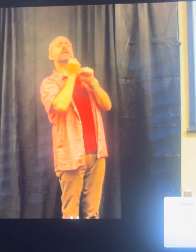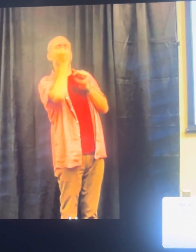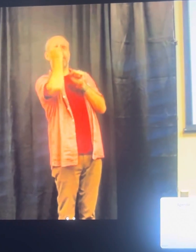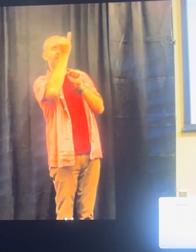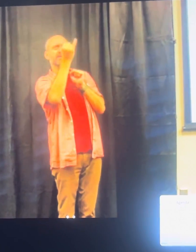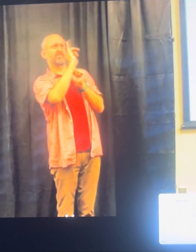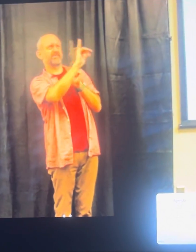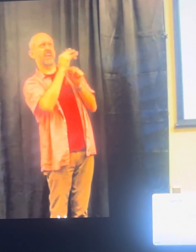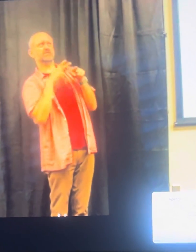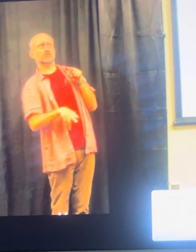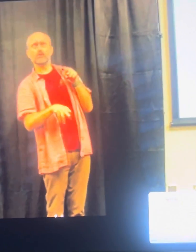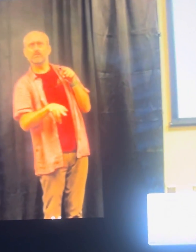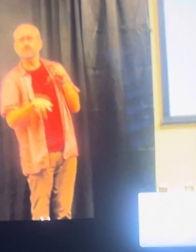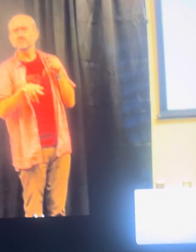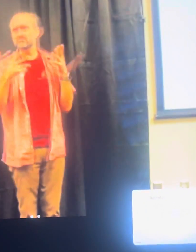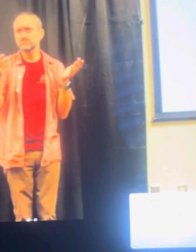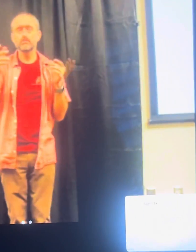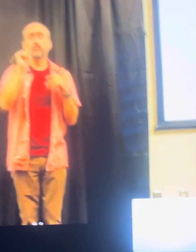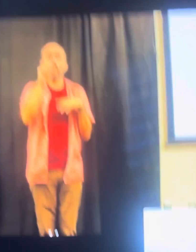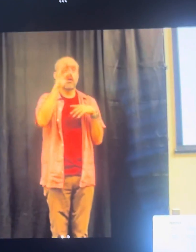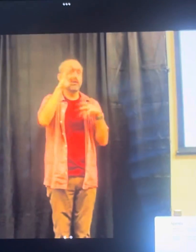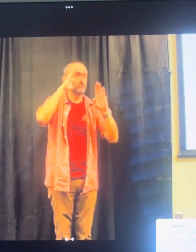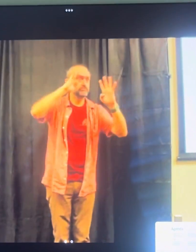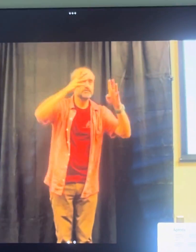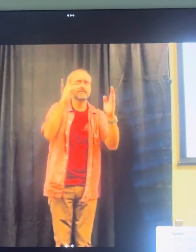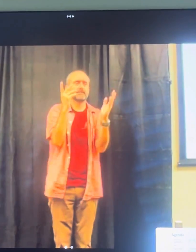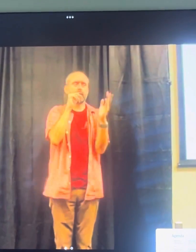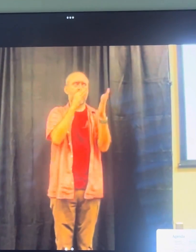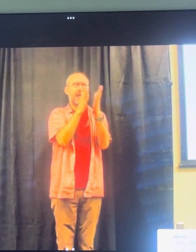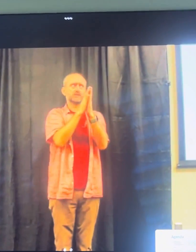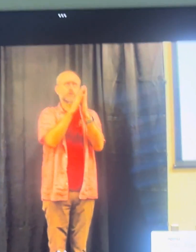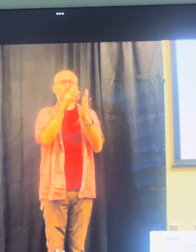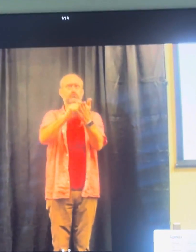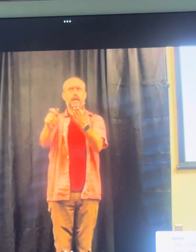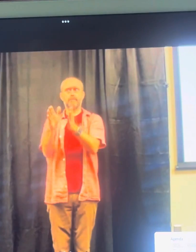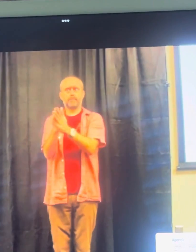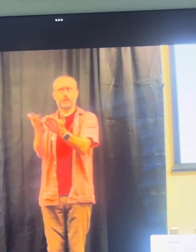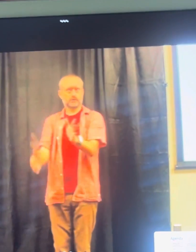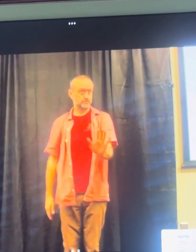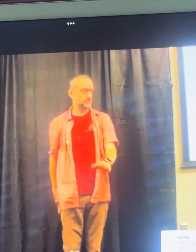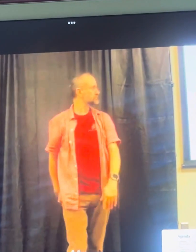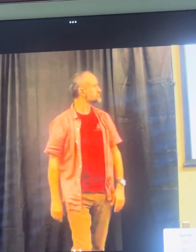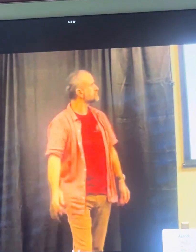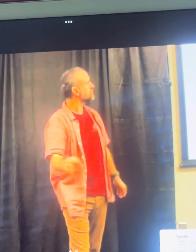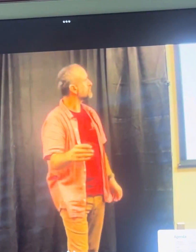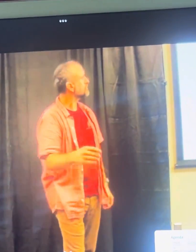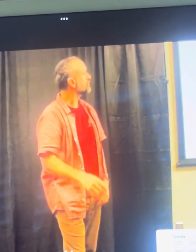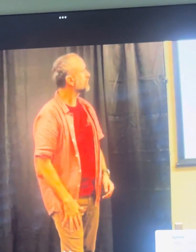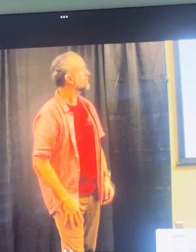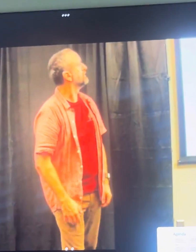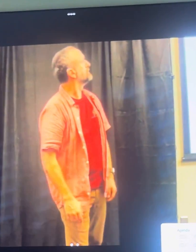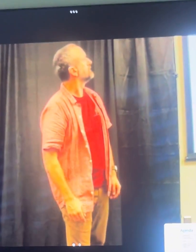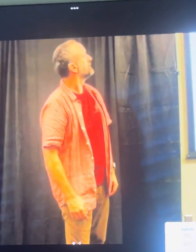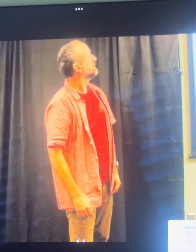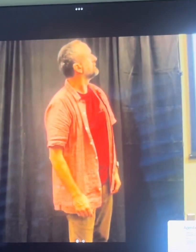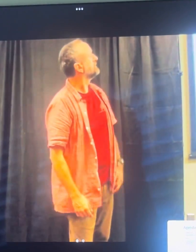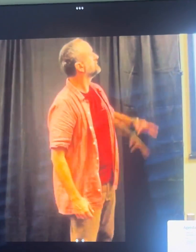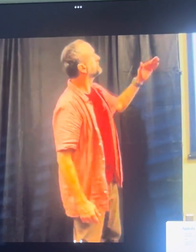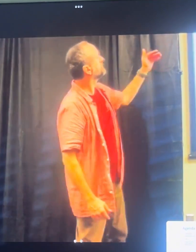You'll see my example later, okay? And so just make sure it's something kind of short, but make sure it's creative, and we'll just make sure to